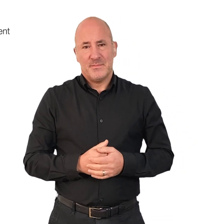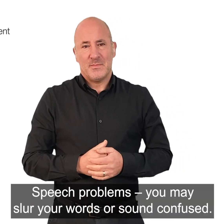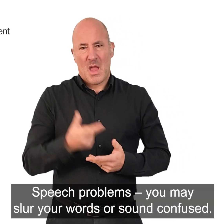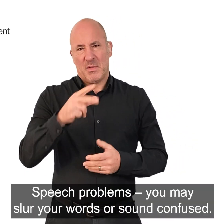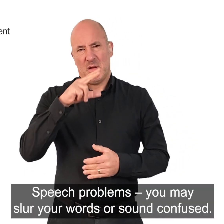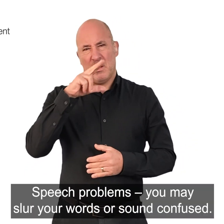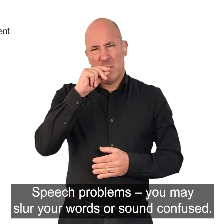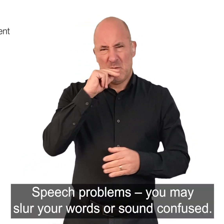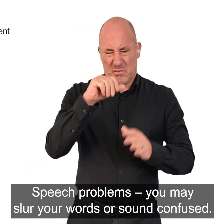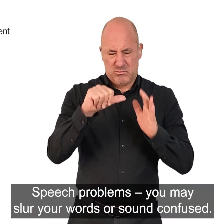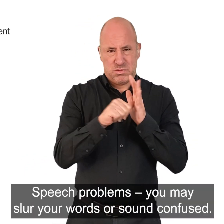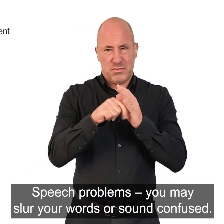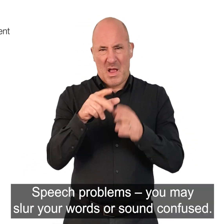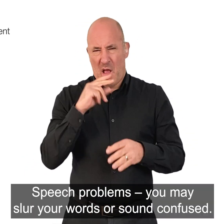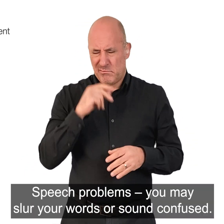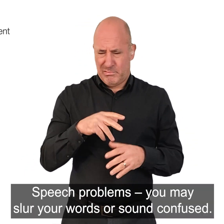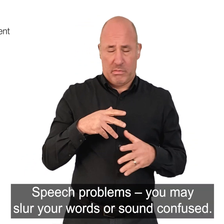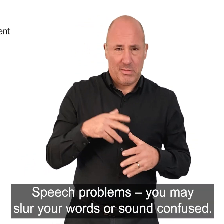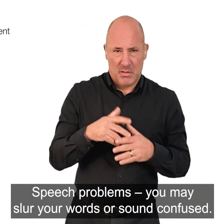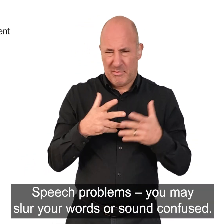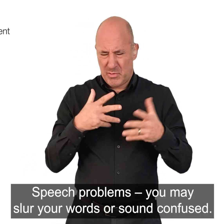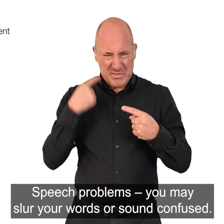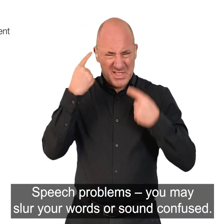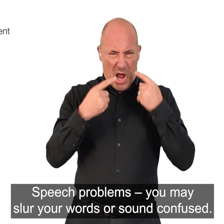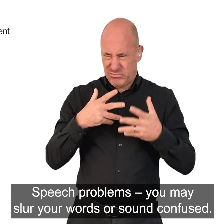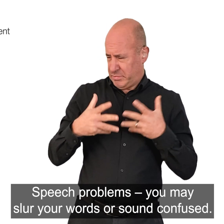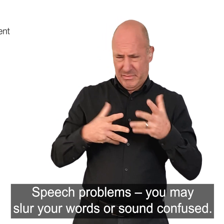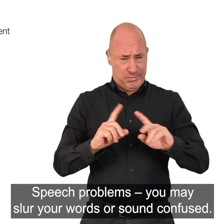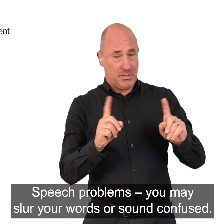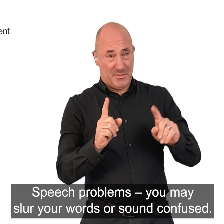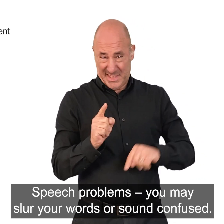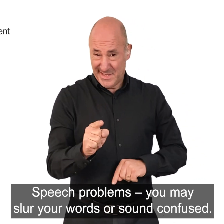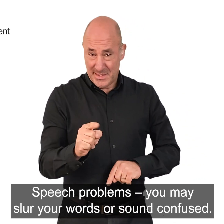Speech problems. You may slur your words or sound confused.